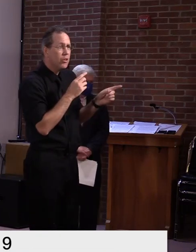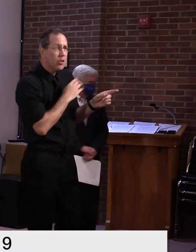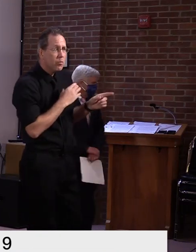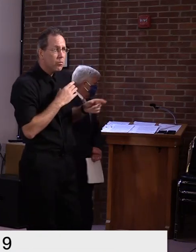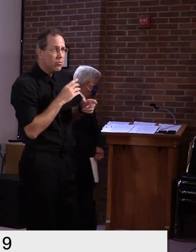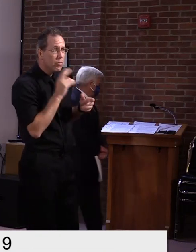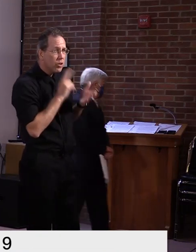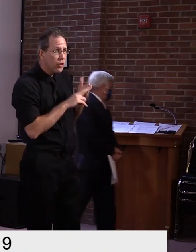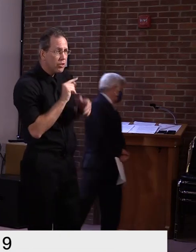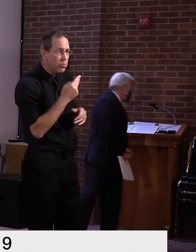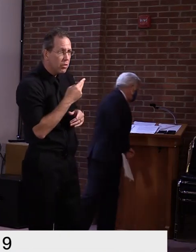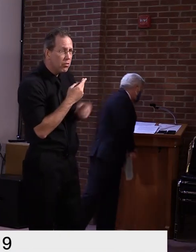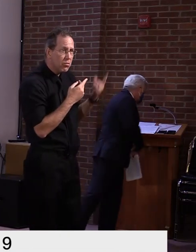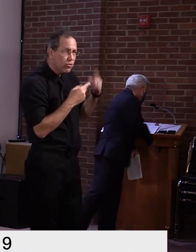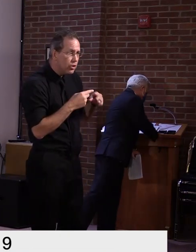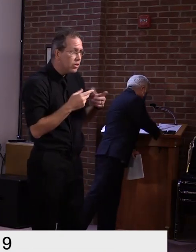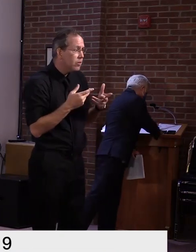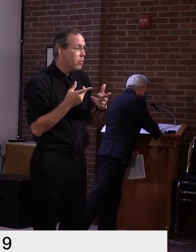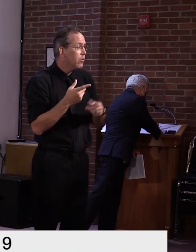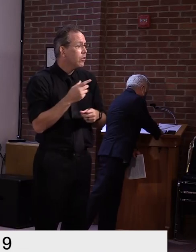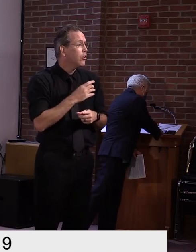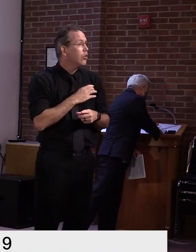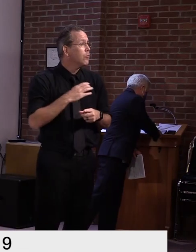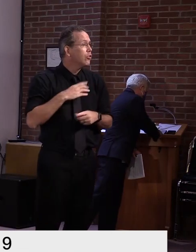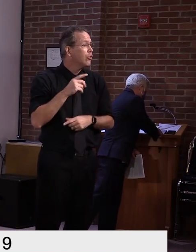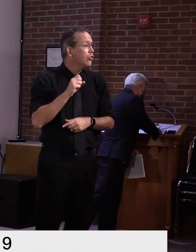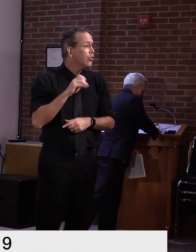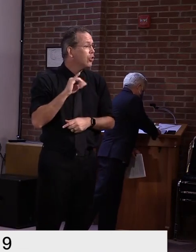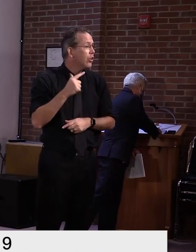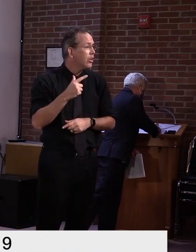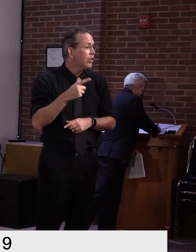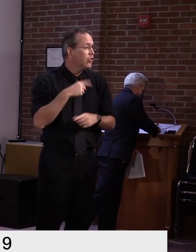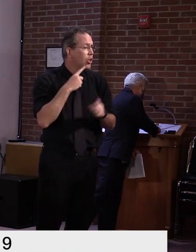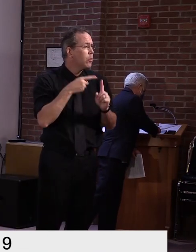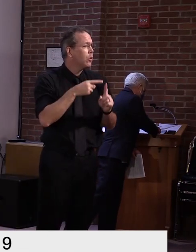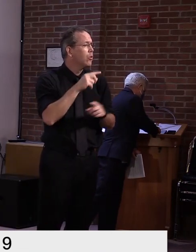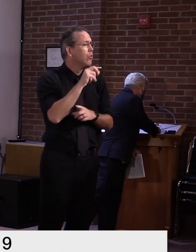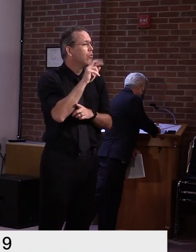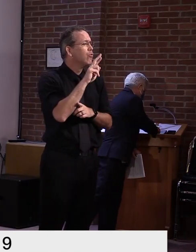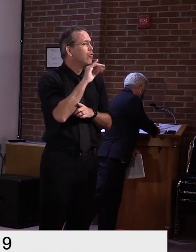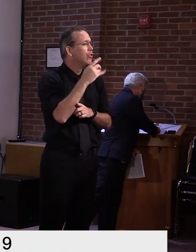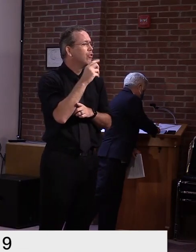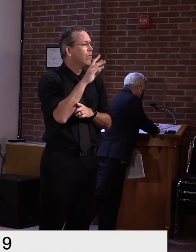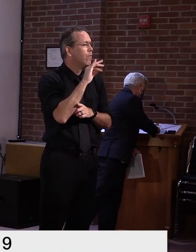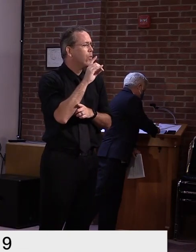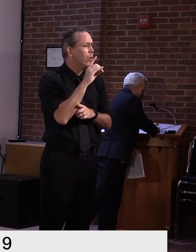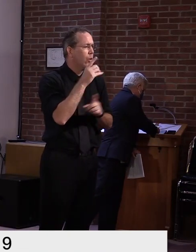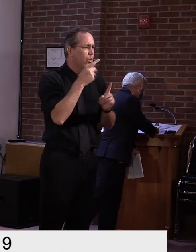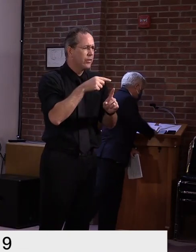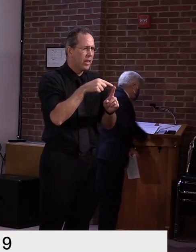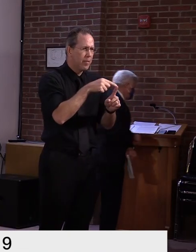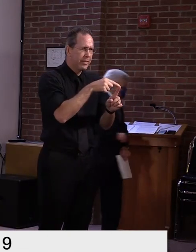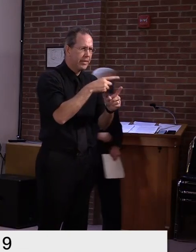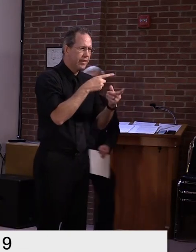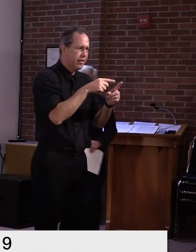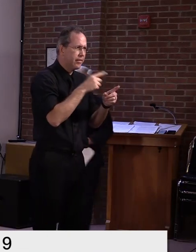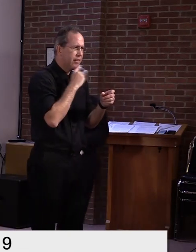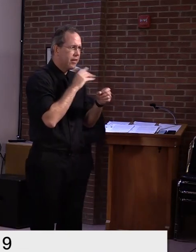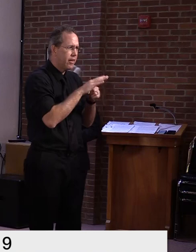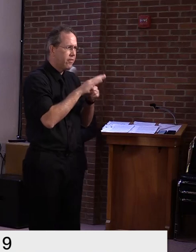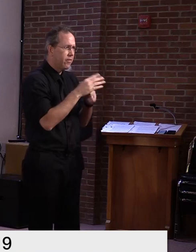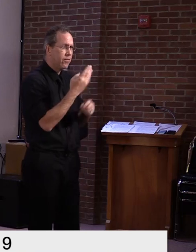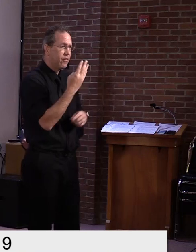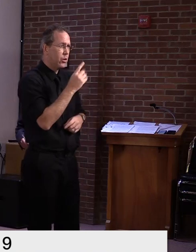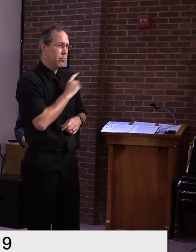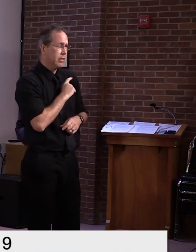Commissioner Sherling to respond to the state police comments. But or Secretary Smith first to talk